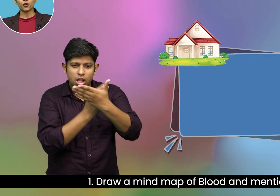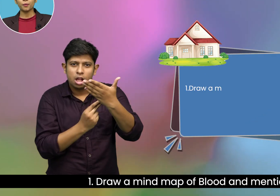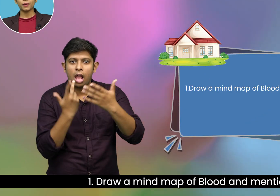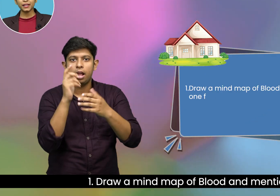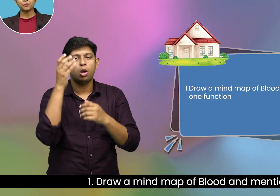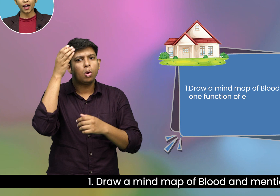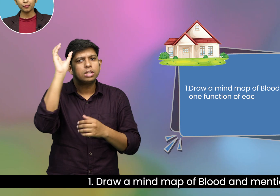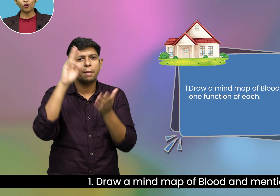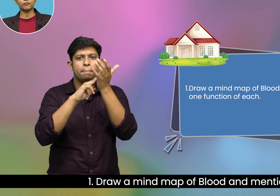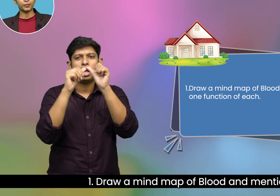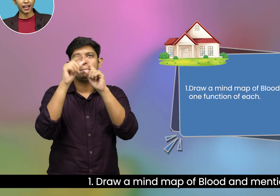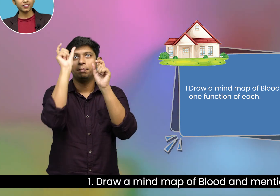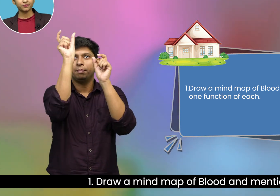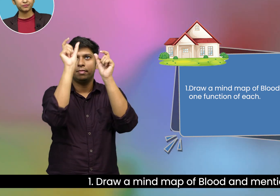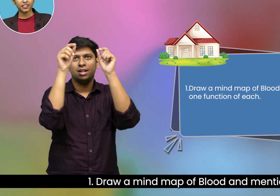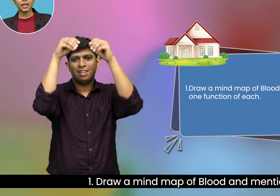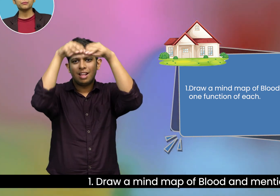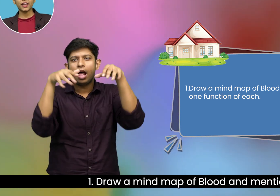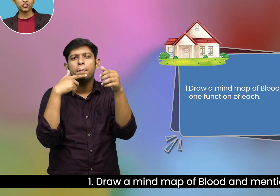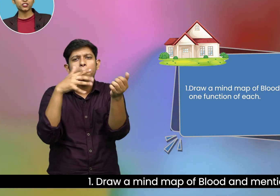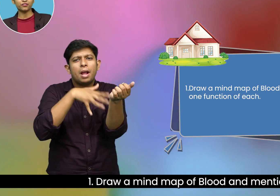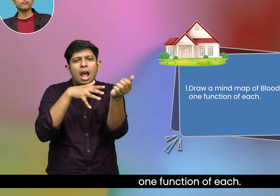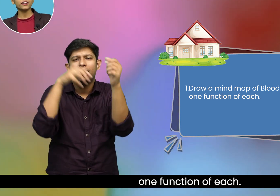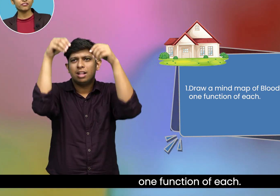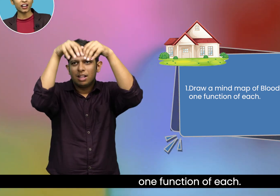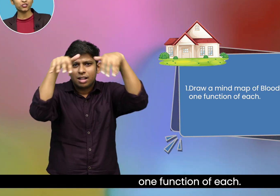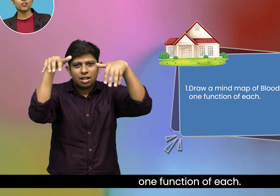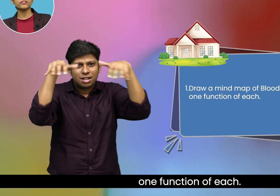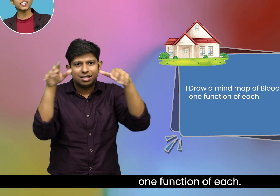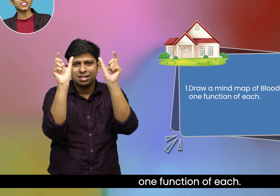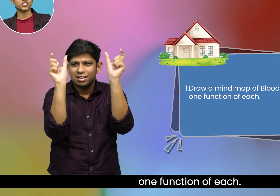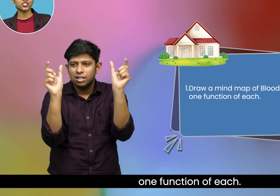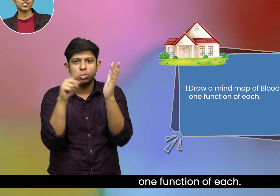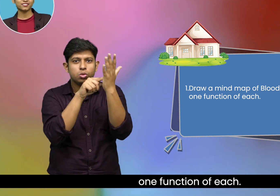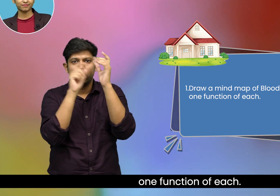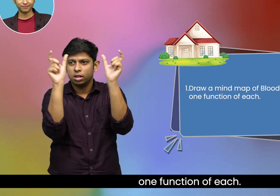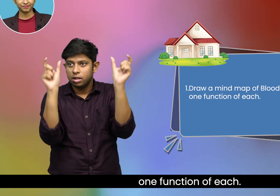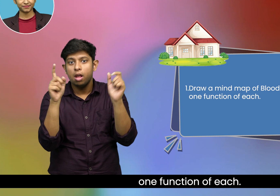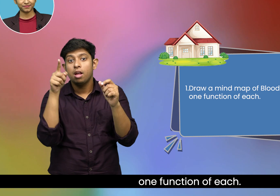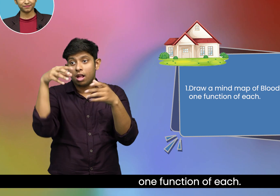Draw a mind map of blood and mention one function of each.